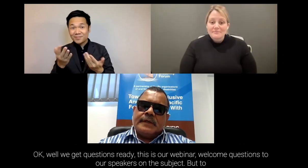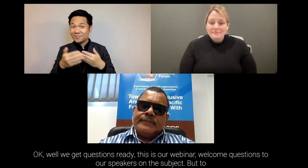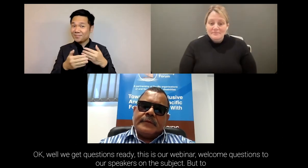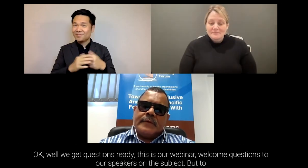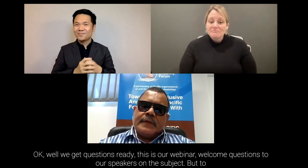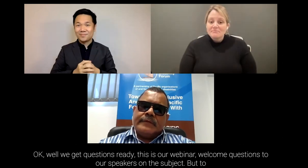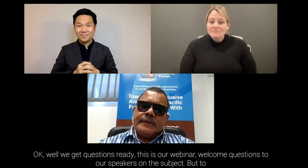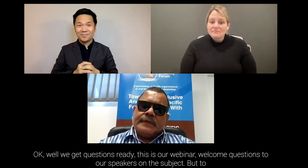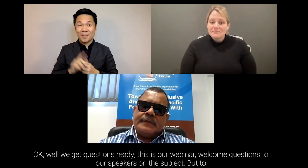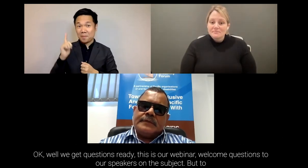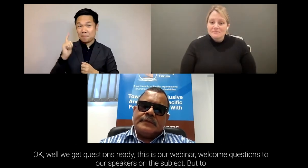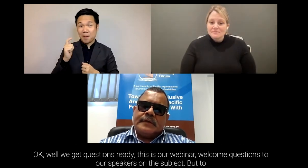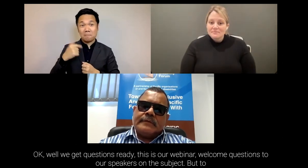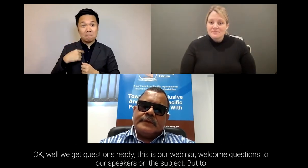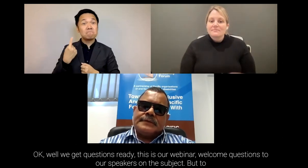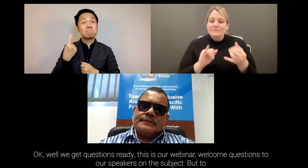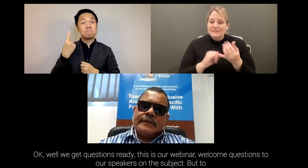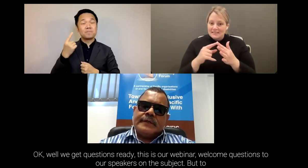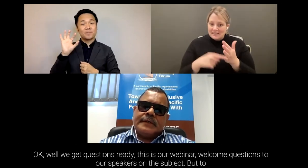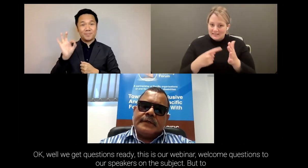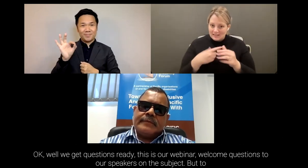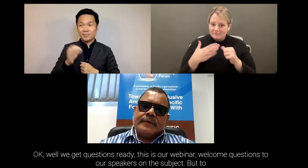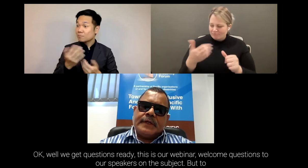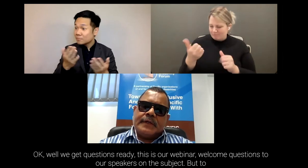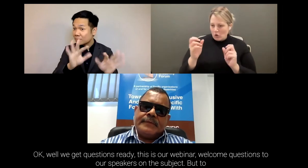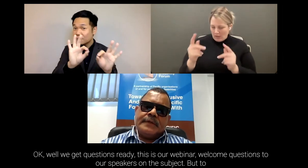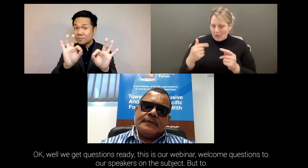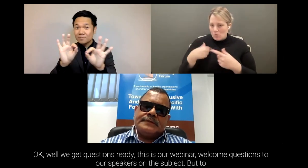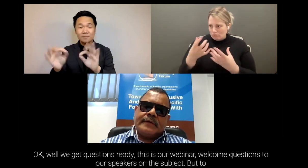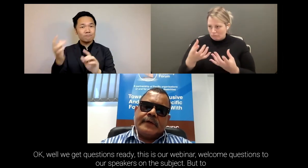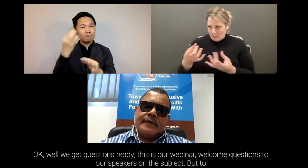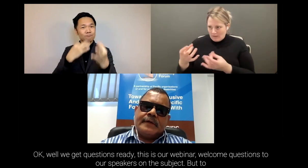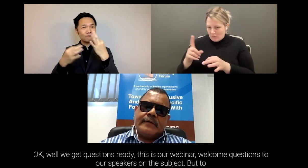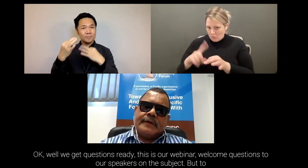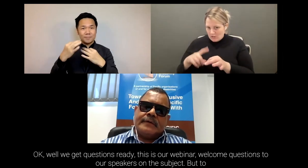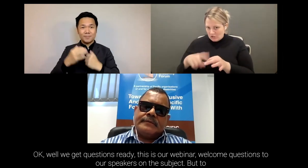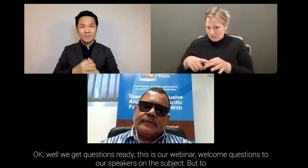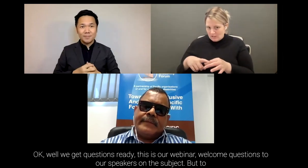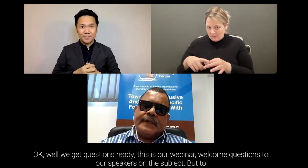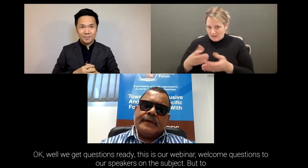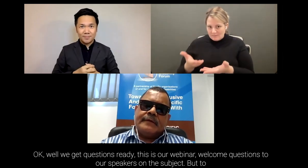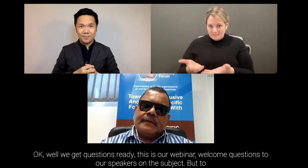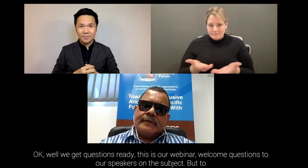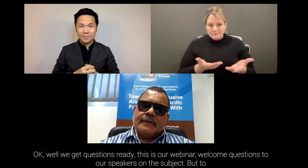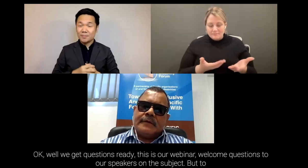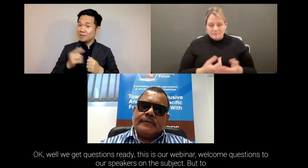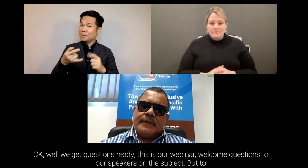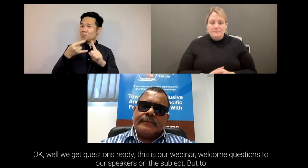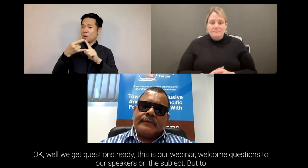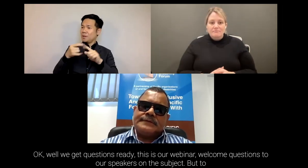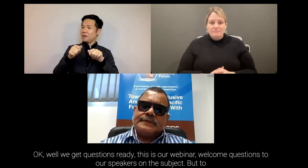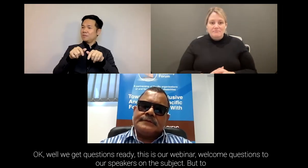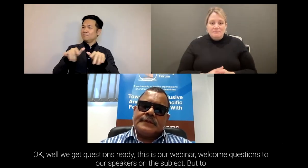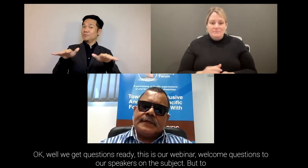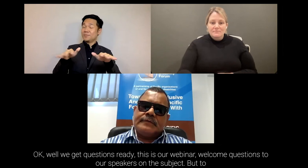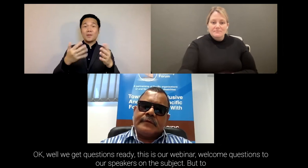Okay, while we get questions ready, come on, this is our webinar.